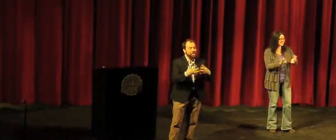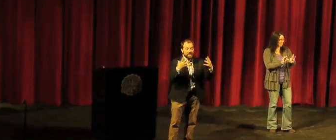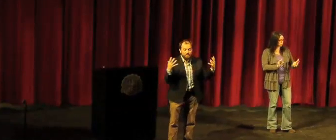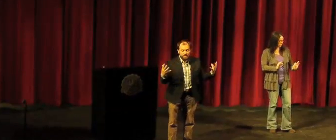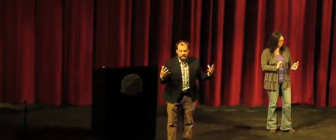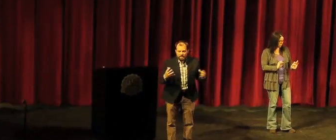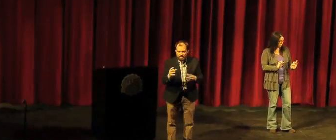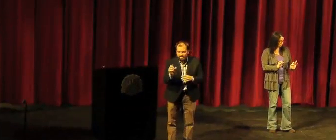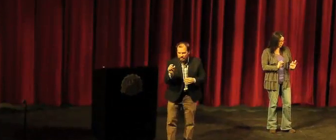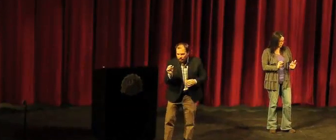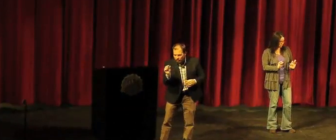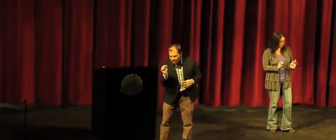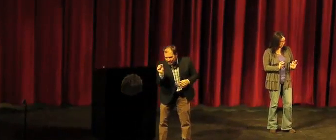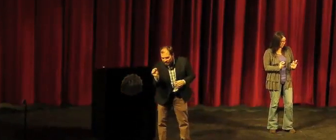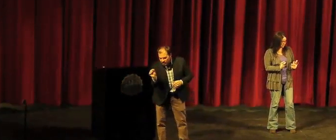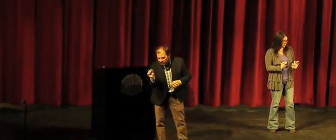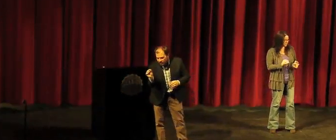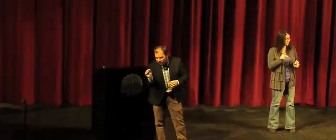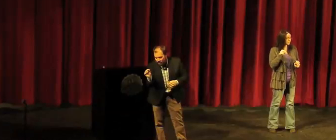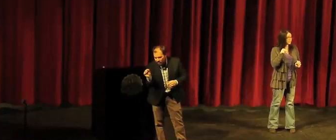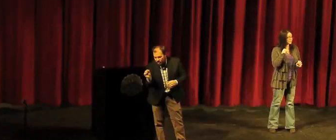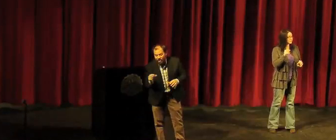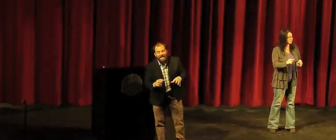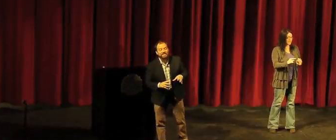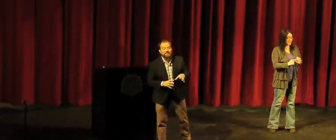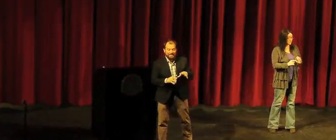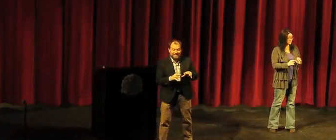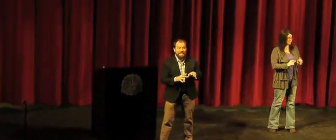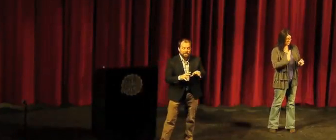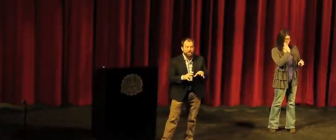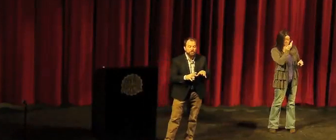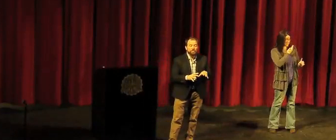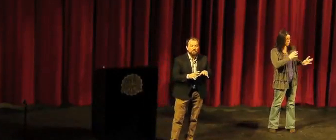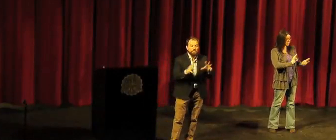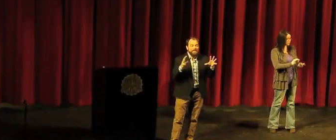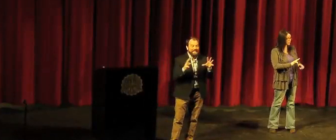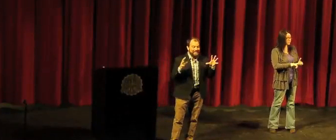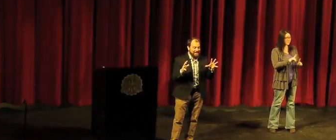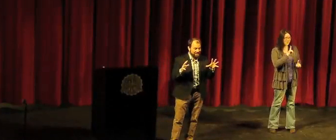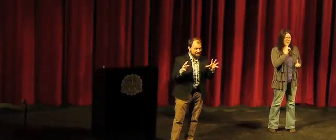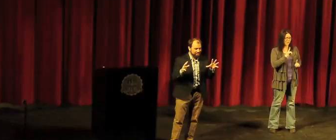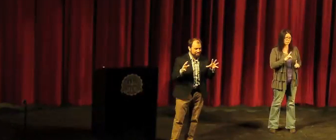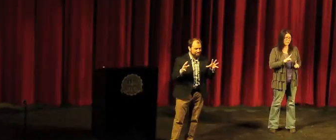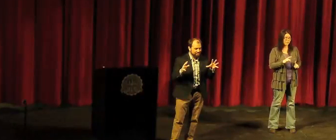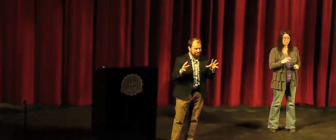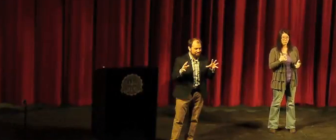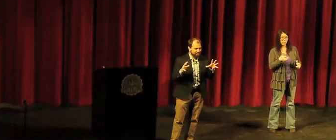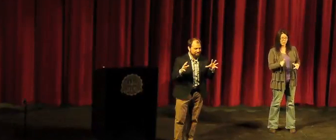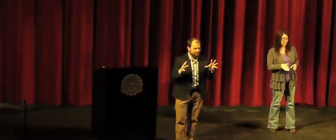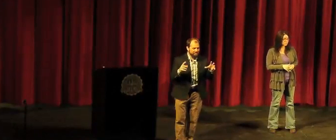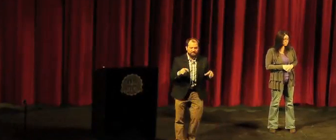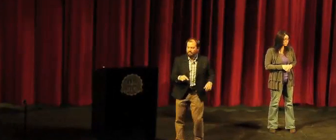are shaping, what seem to be little things are actually teaching you big things.